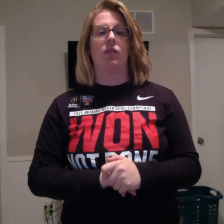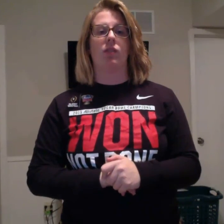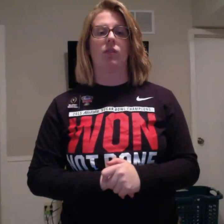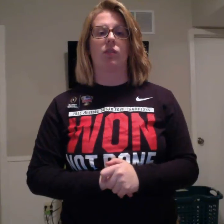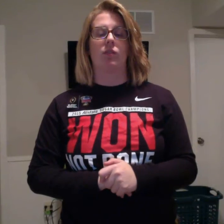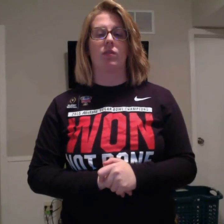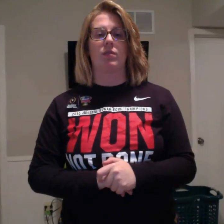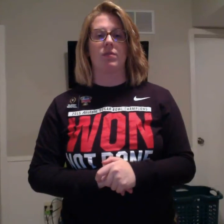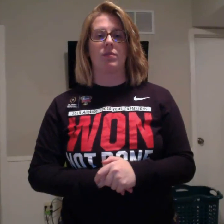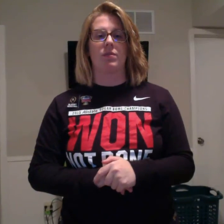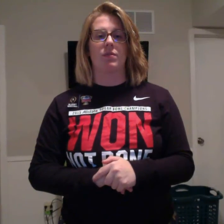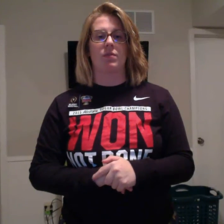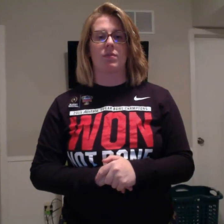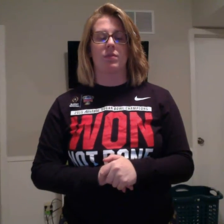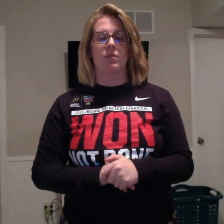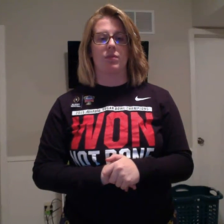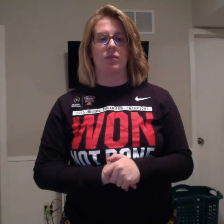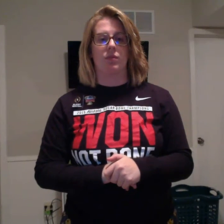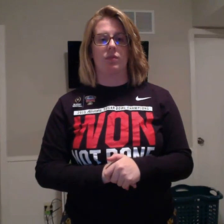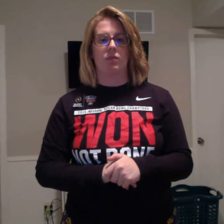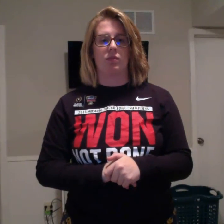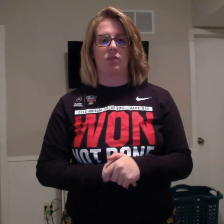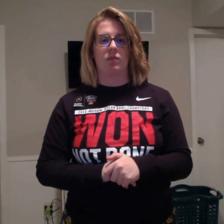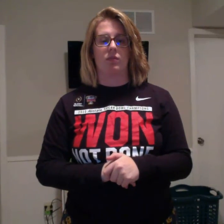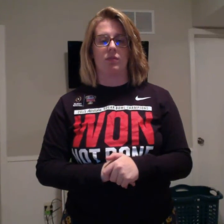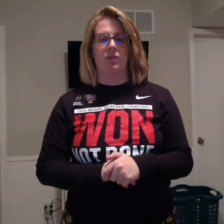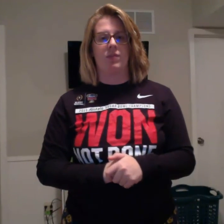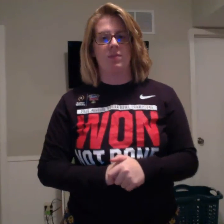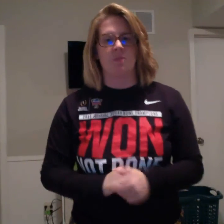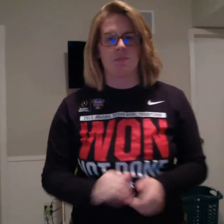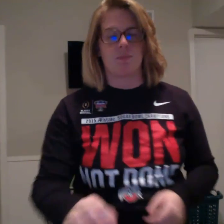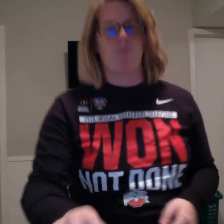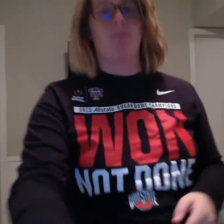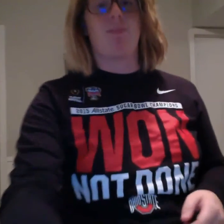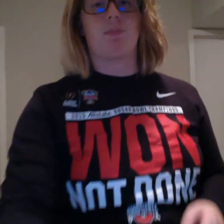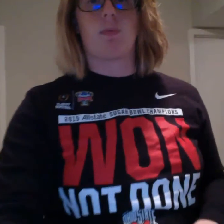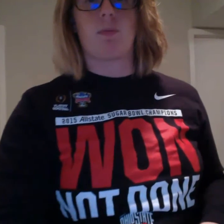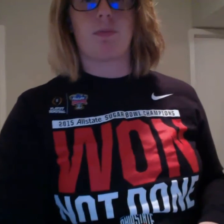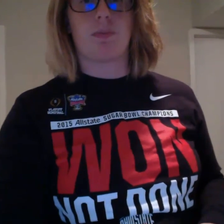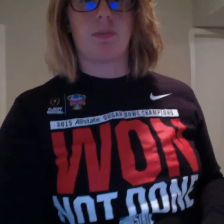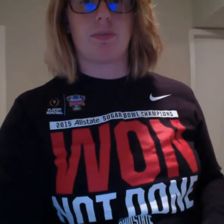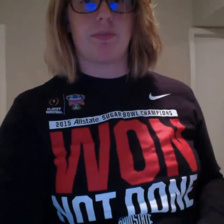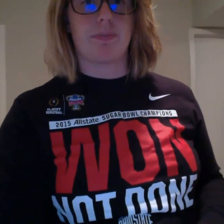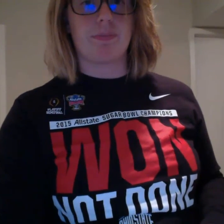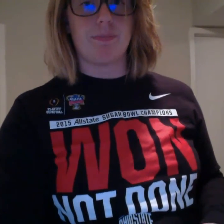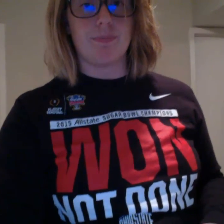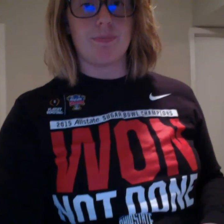of CAG repeats, is really good at determining whether Huntington disease will develop in an at-risk individual.